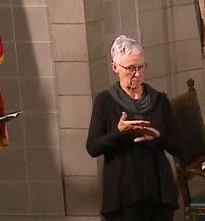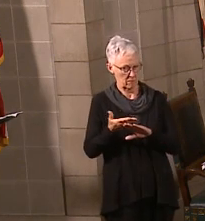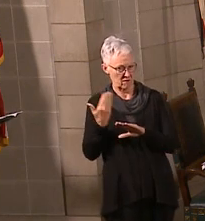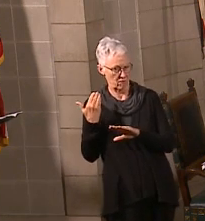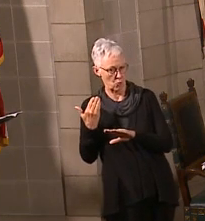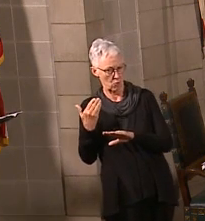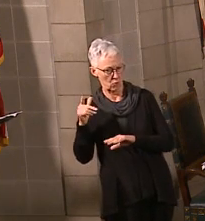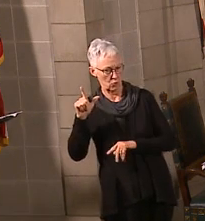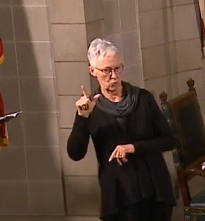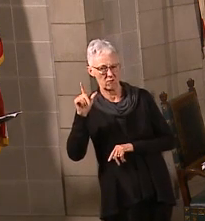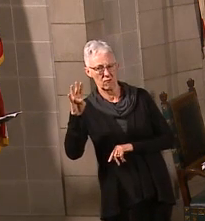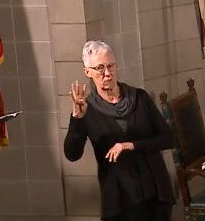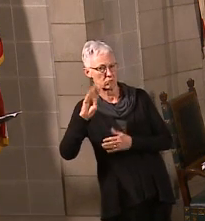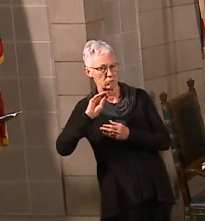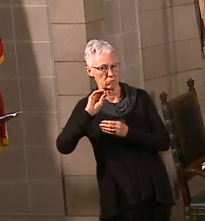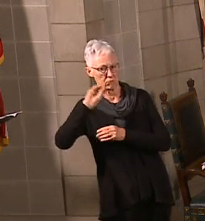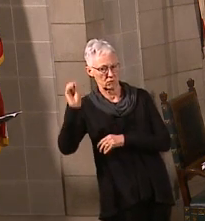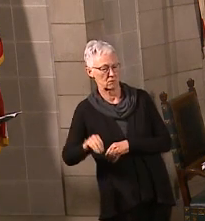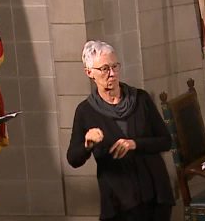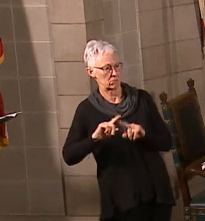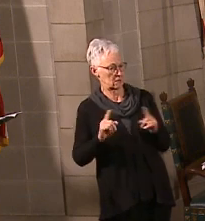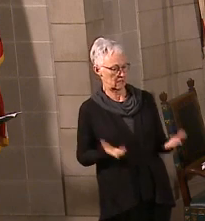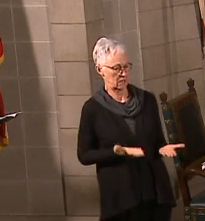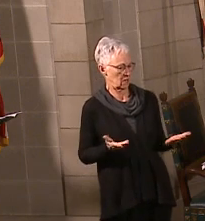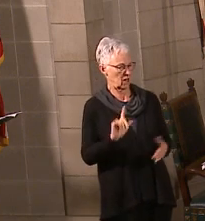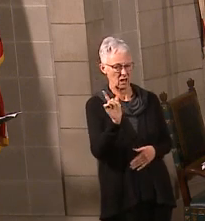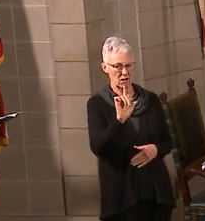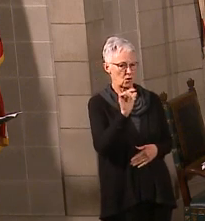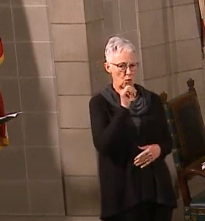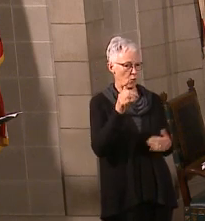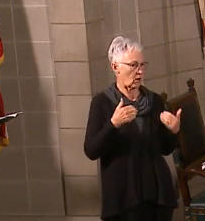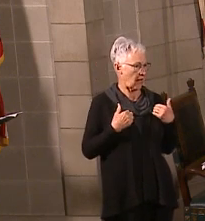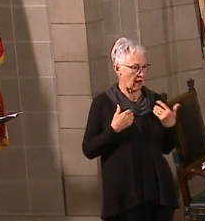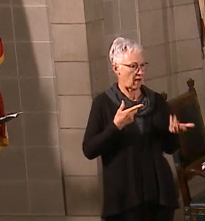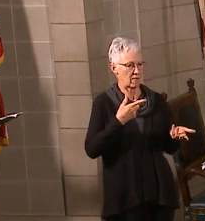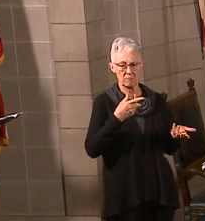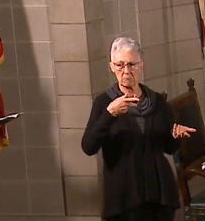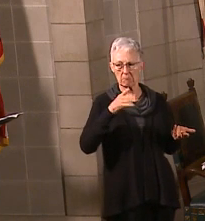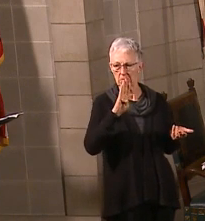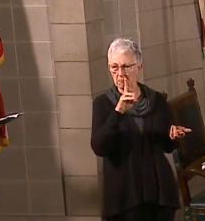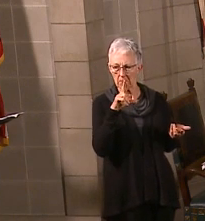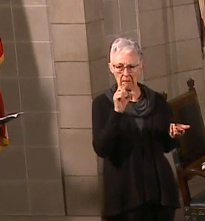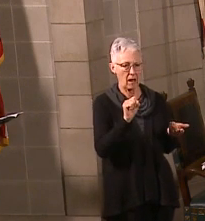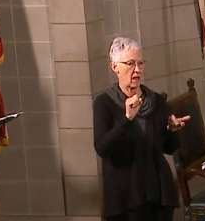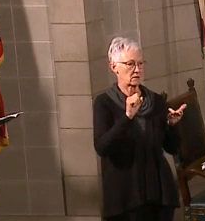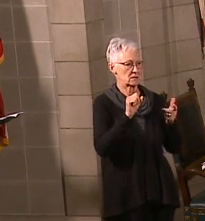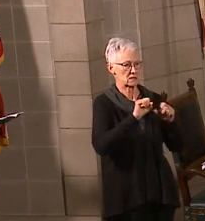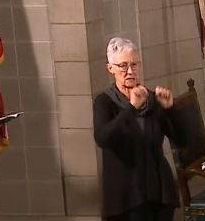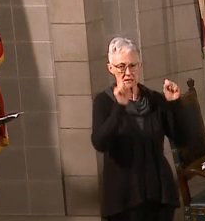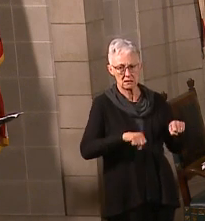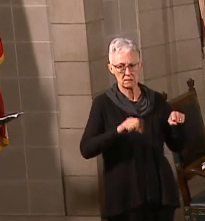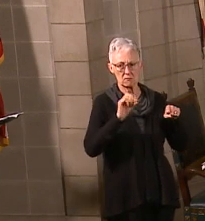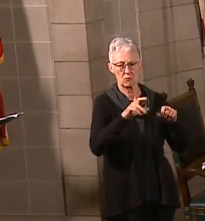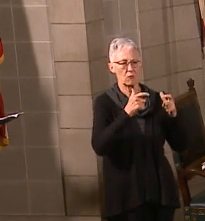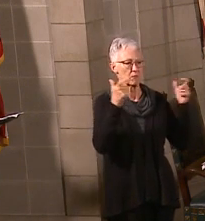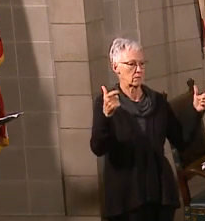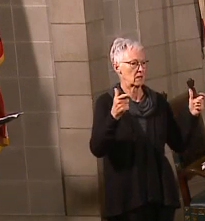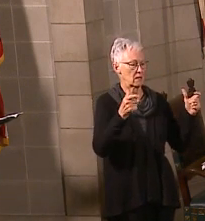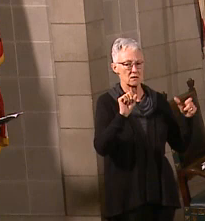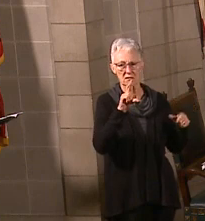last week, but again, we don't have a lot of the public transit. Probably not as important for us here in Nebraska as it is to places like New